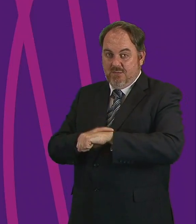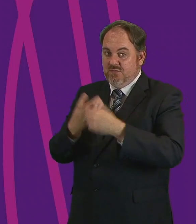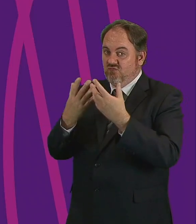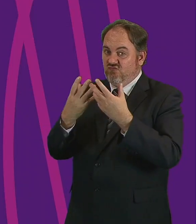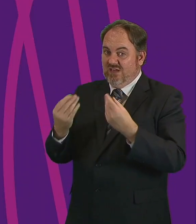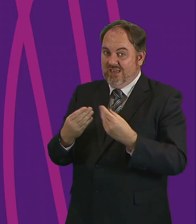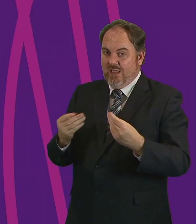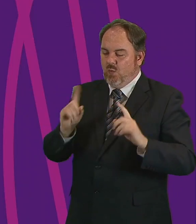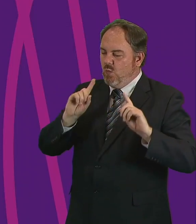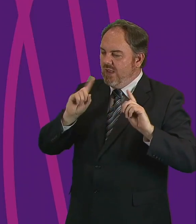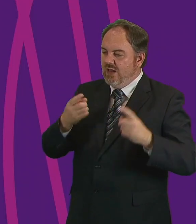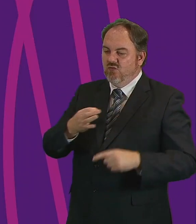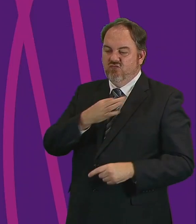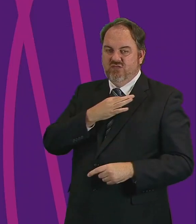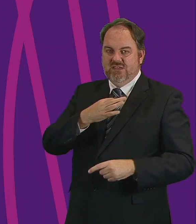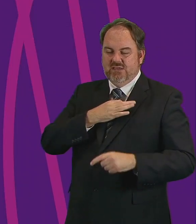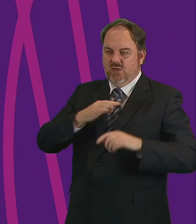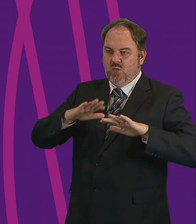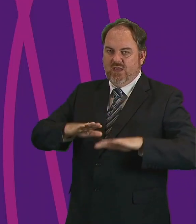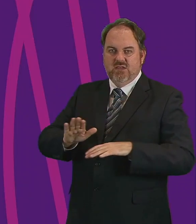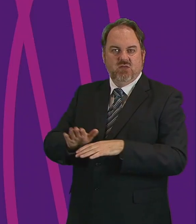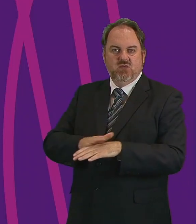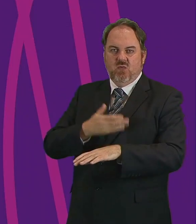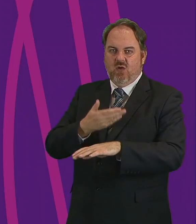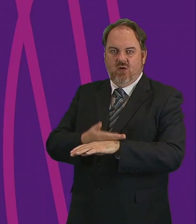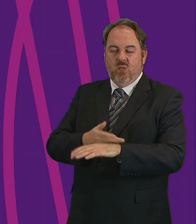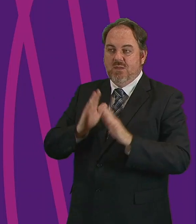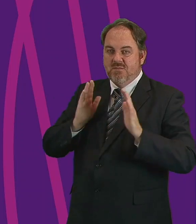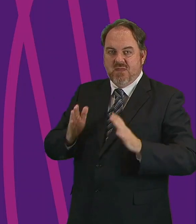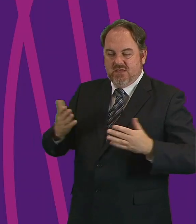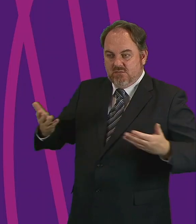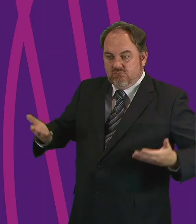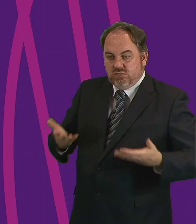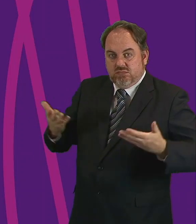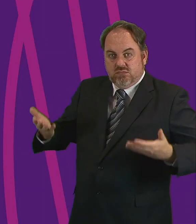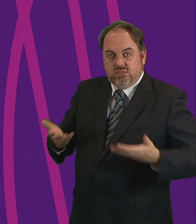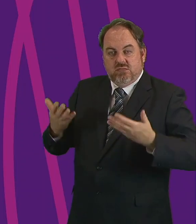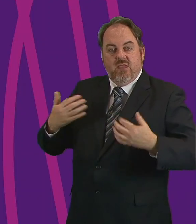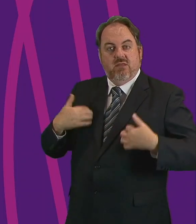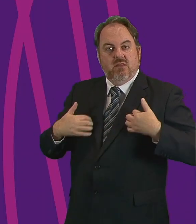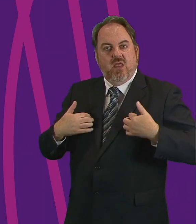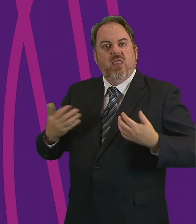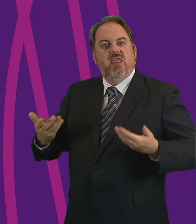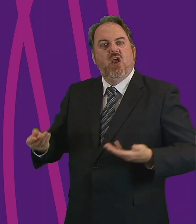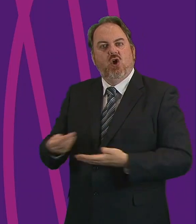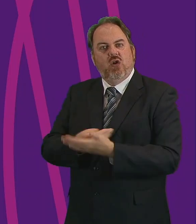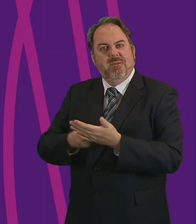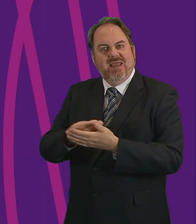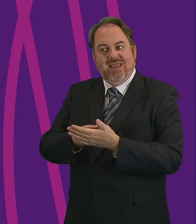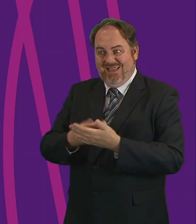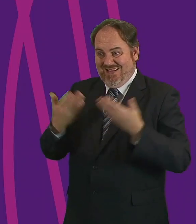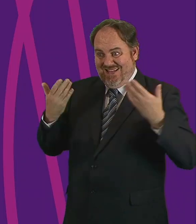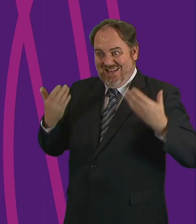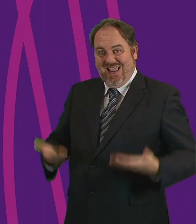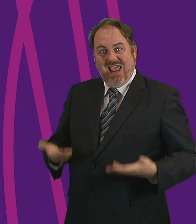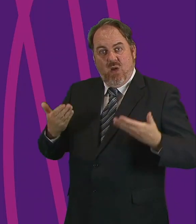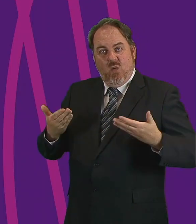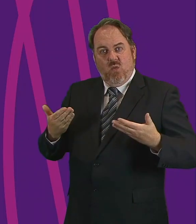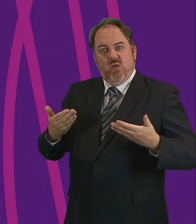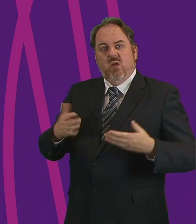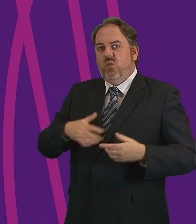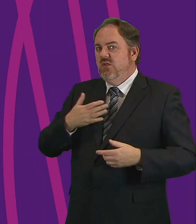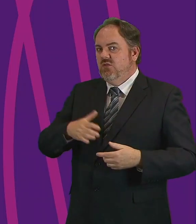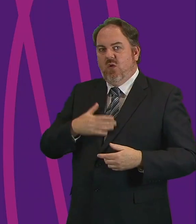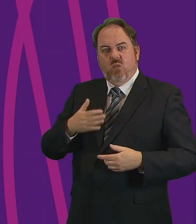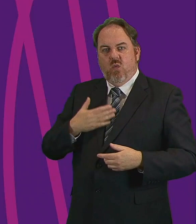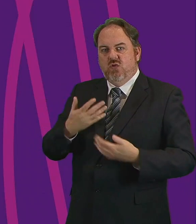to wait, and we must start pump priming the economy now if we're to keep unemployment to a minimum and avoid a tidal wave